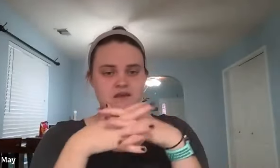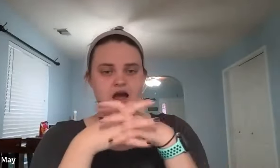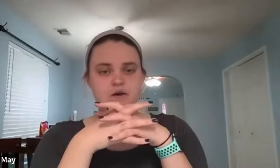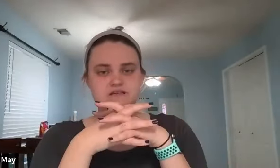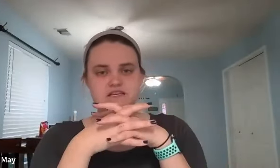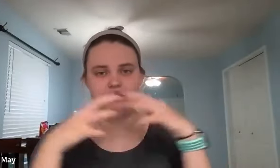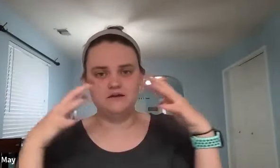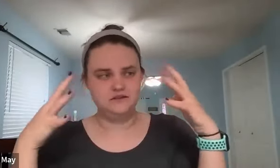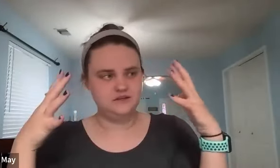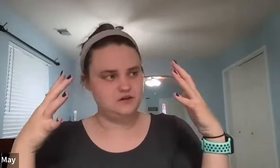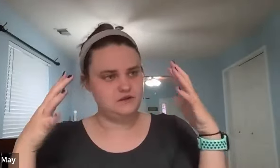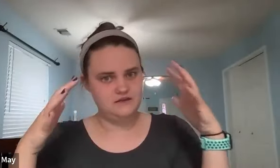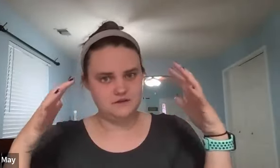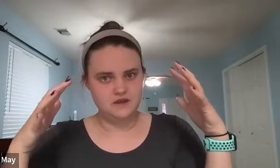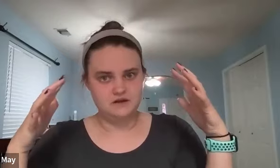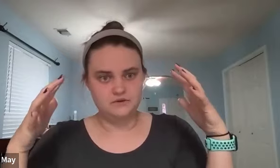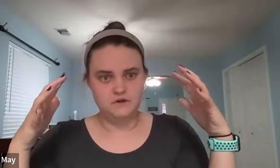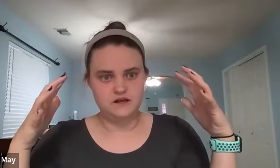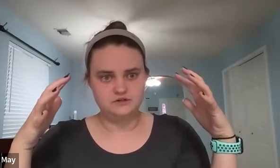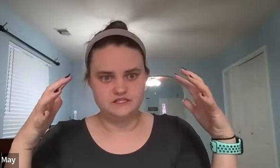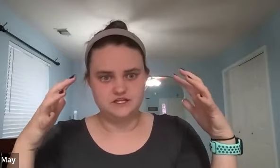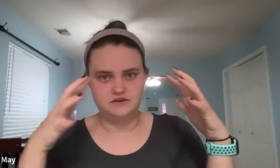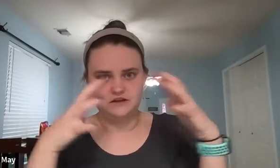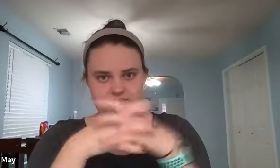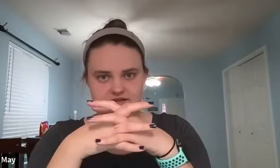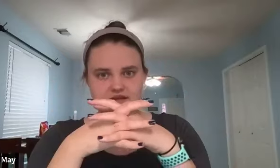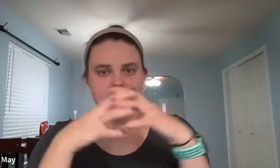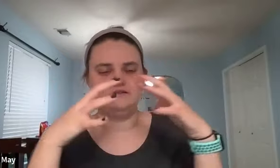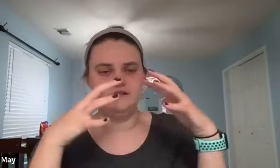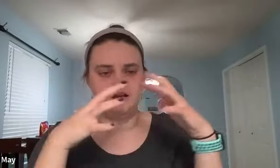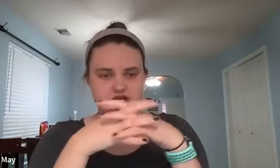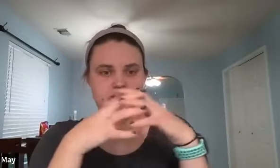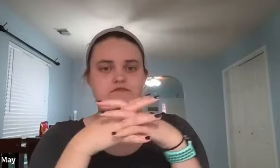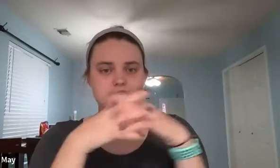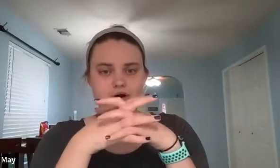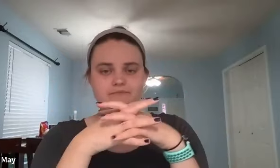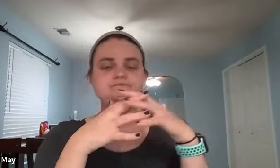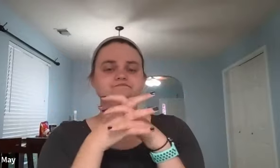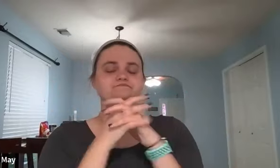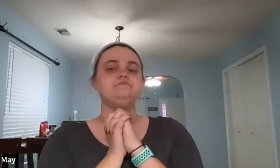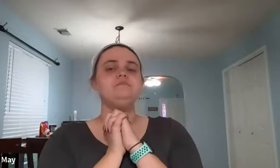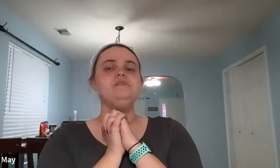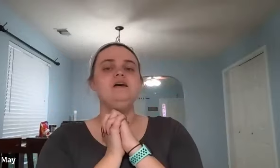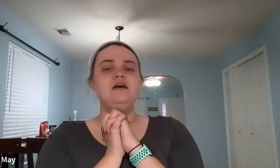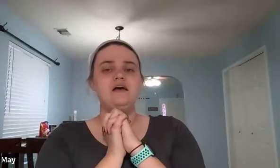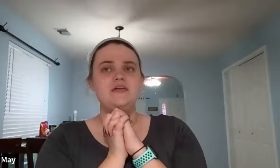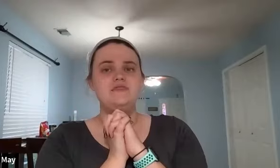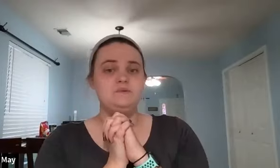I always think about, you know, you have them kind of when they're running towards each other, they kind of clash together, football. And then we